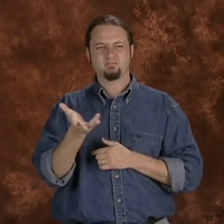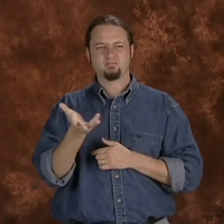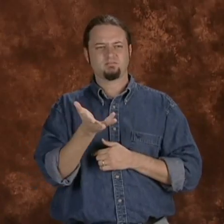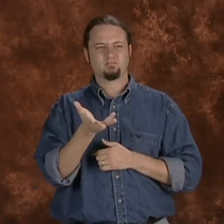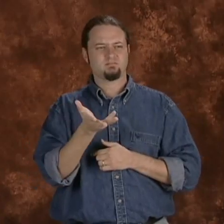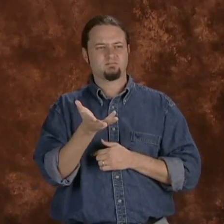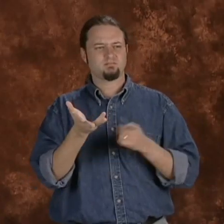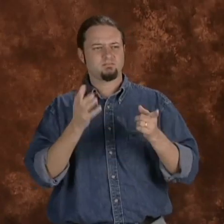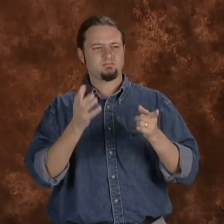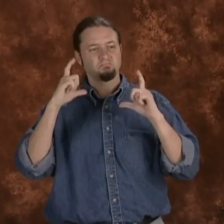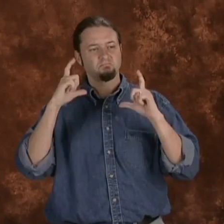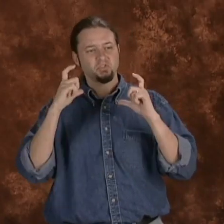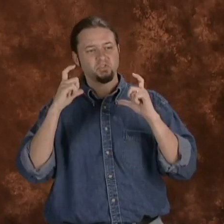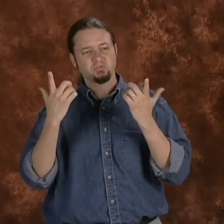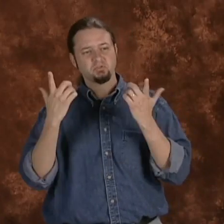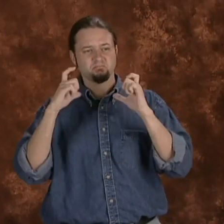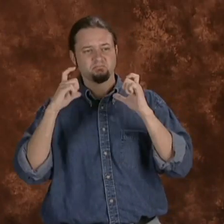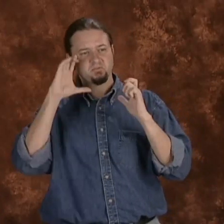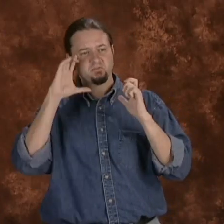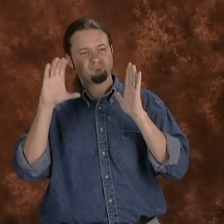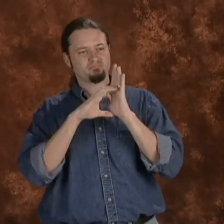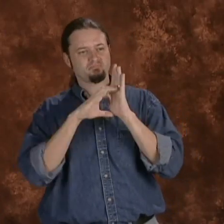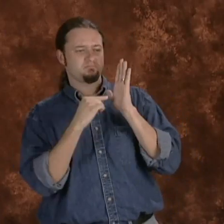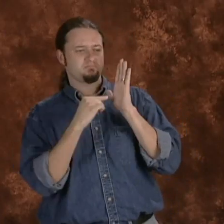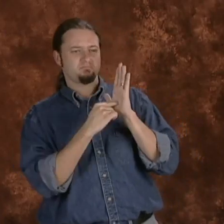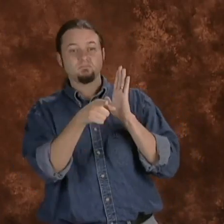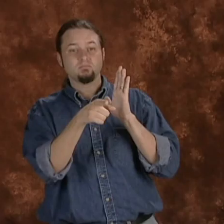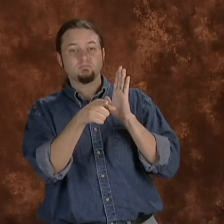What does the word video mean? Does anybody know? Pictures,